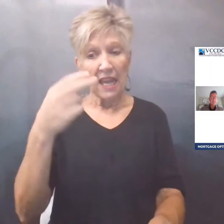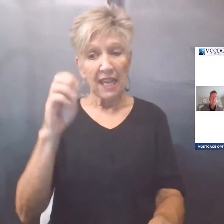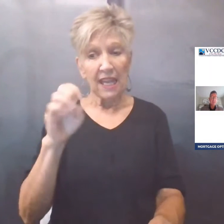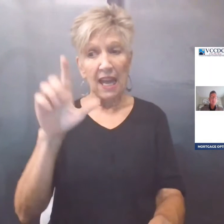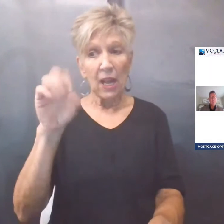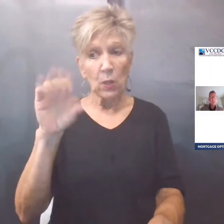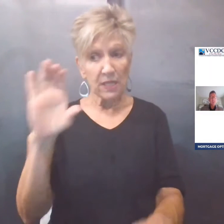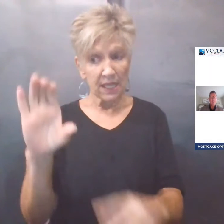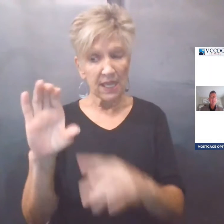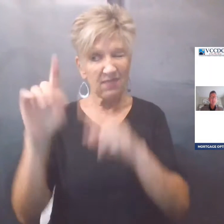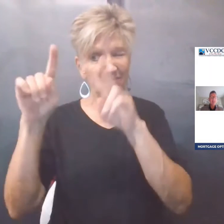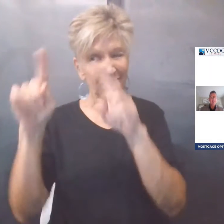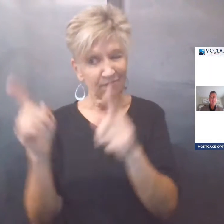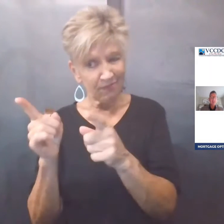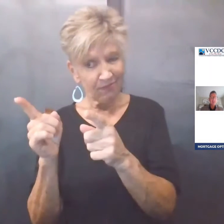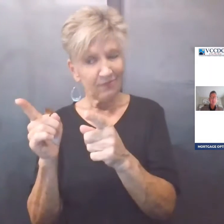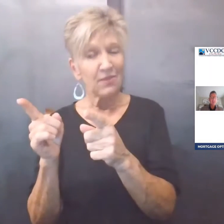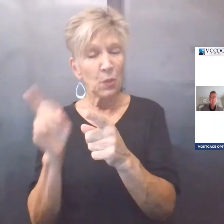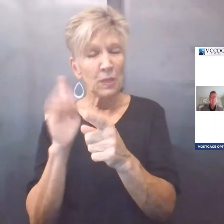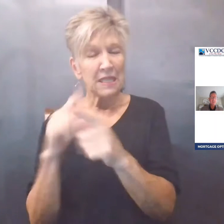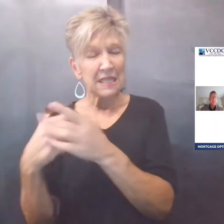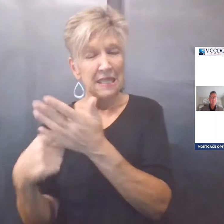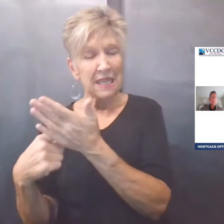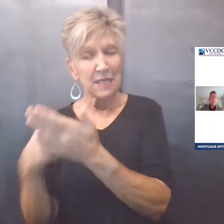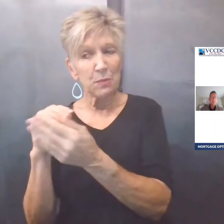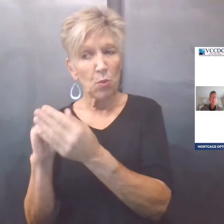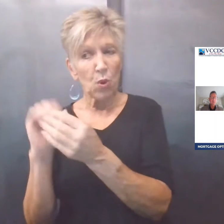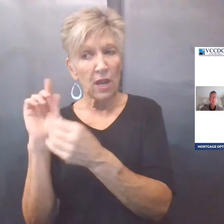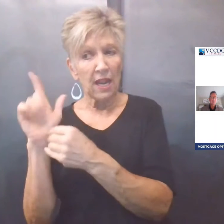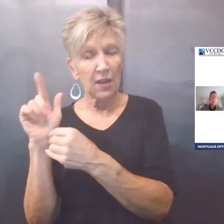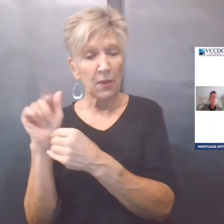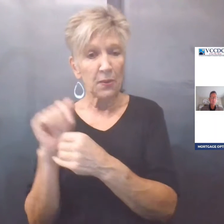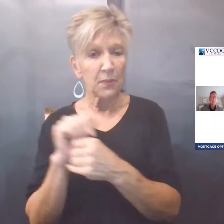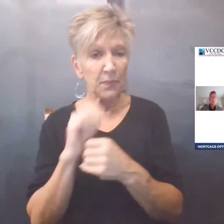for reference because we're going to talk about that later in the presentation.